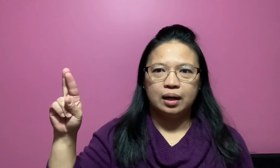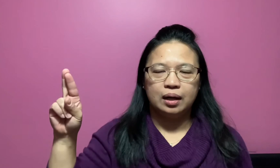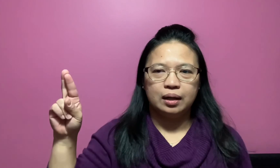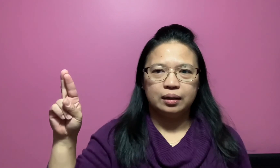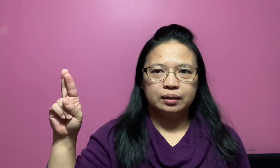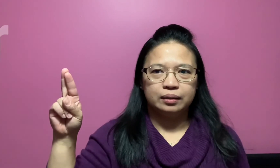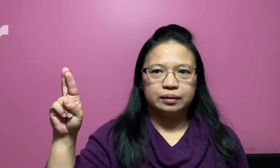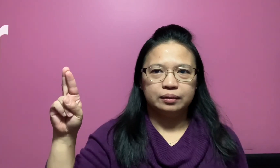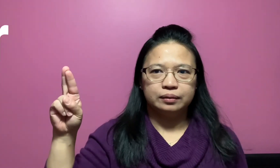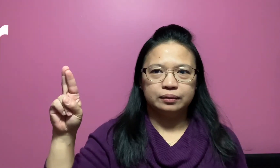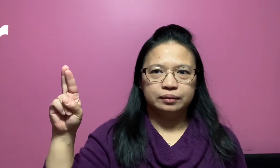R,